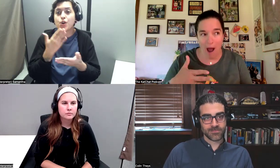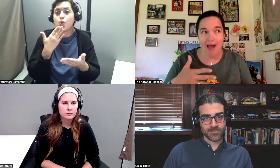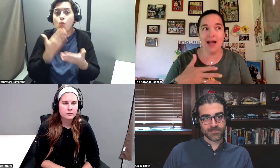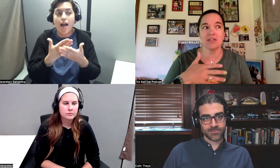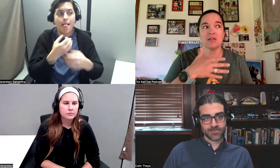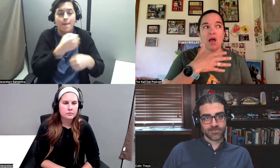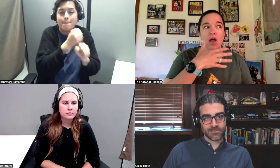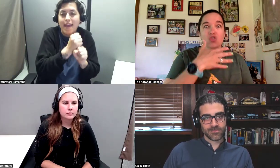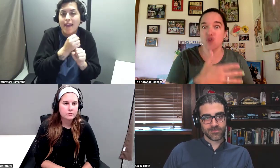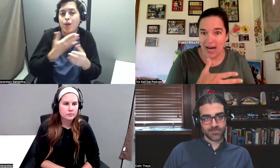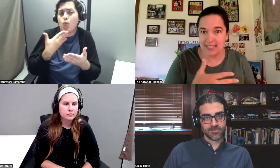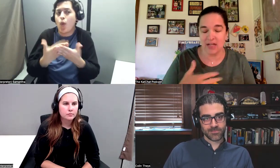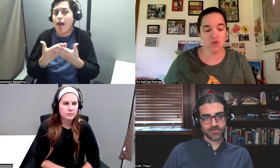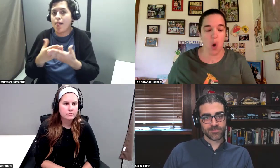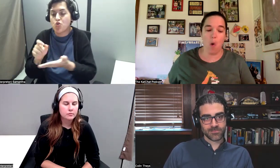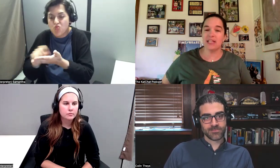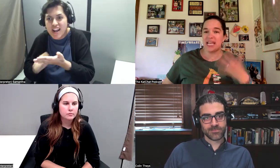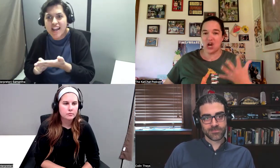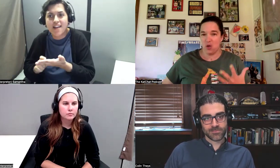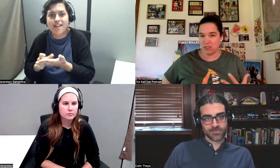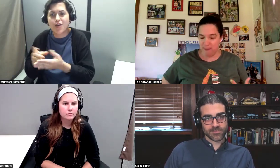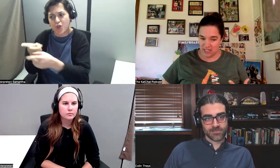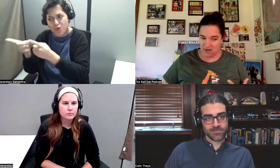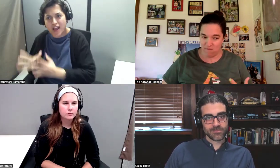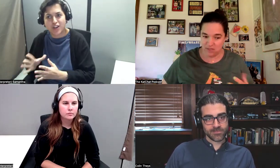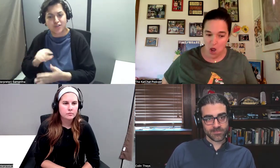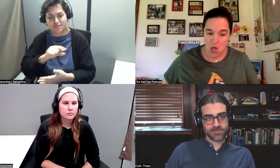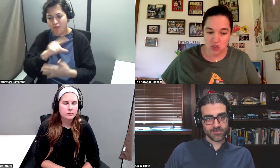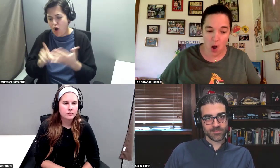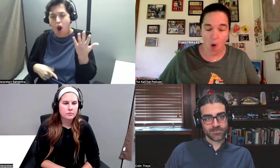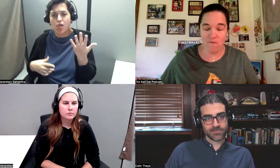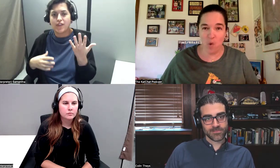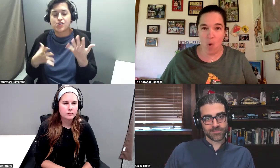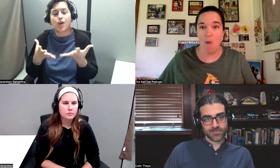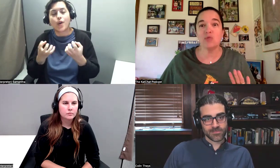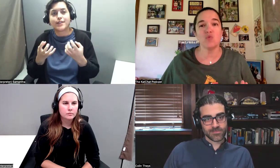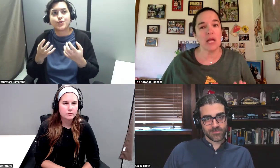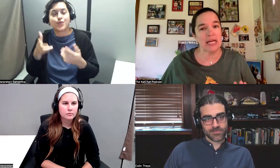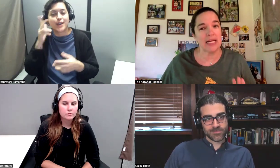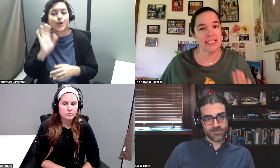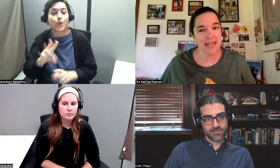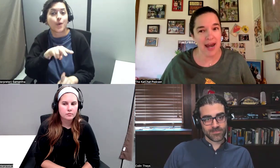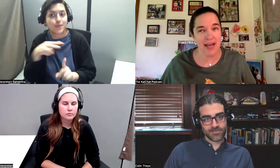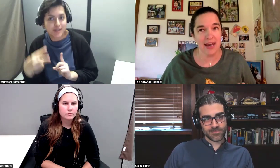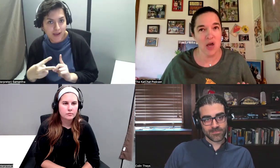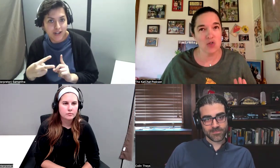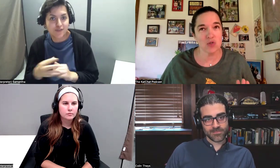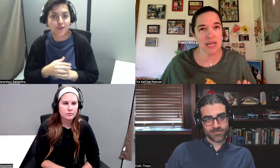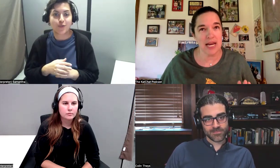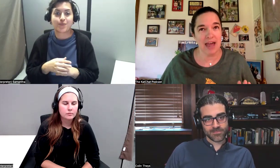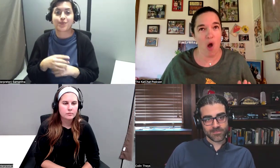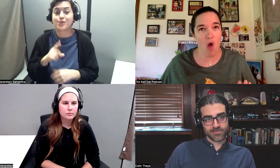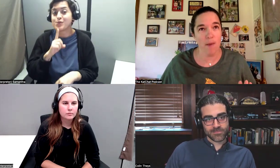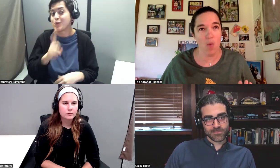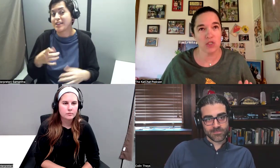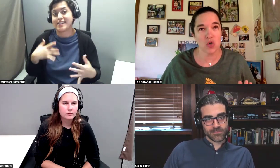as well as directing. So I wanted to hear the perspective. So I was really excited to